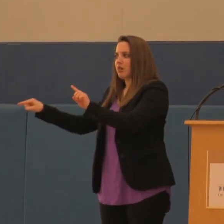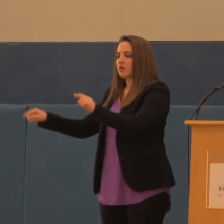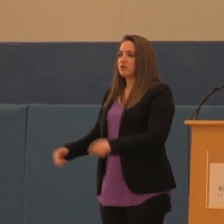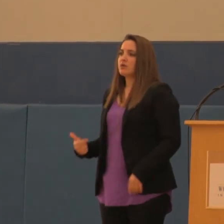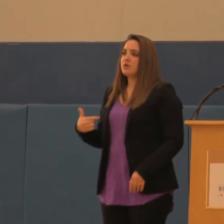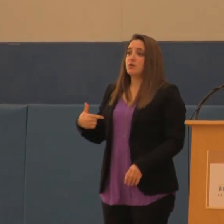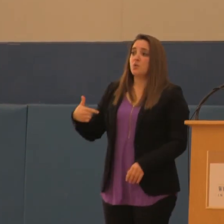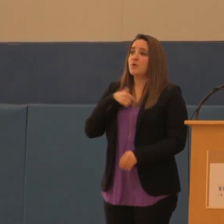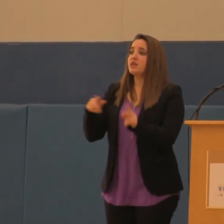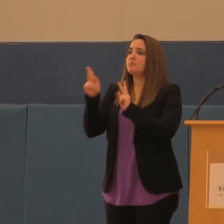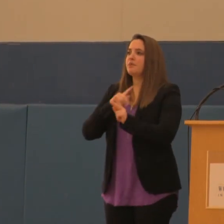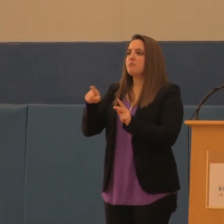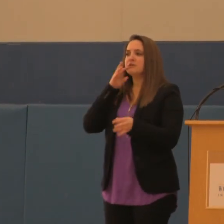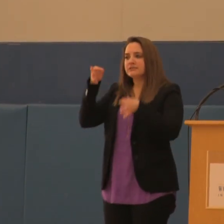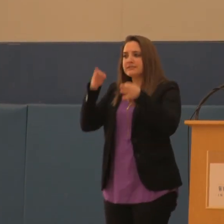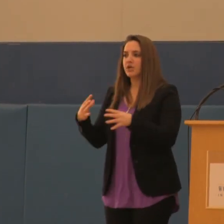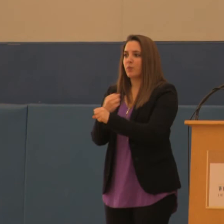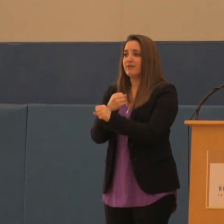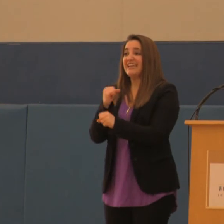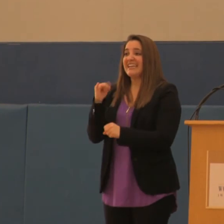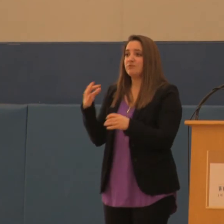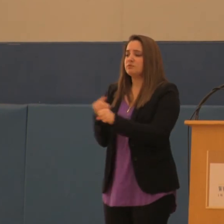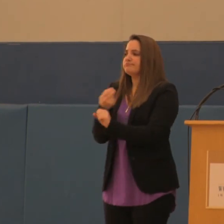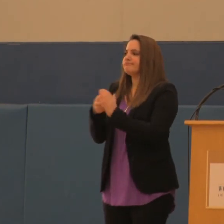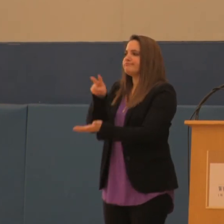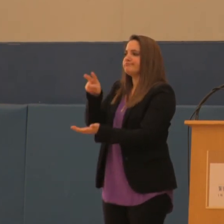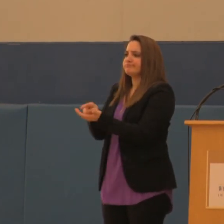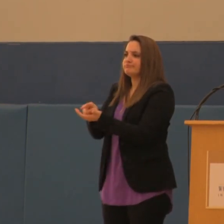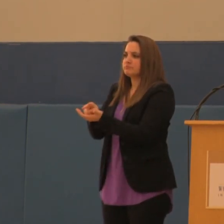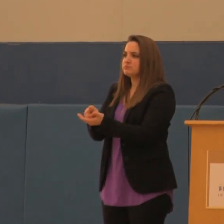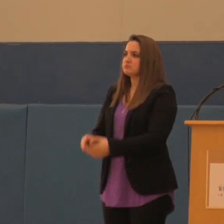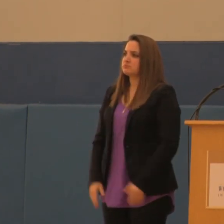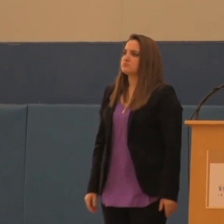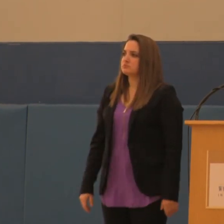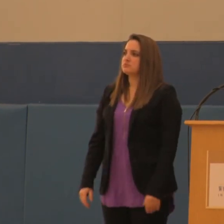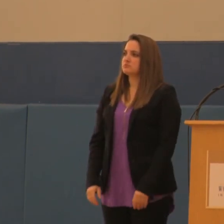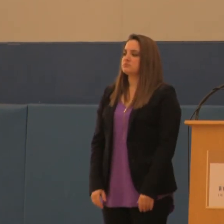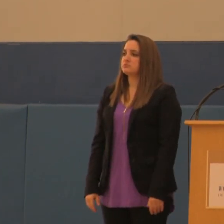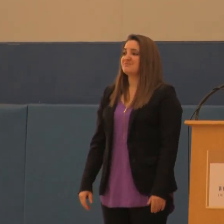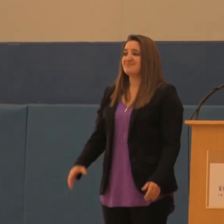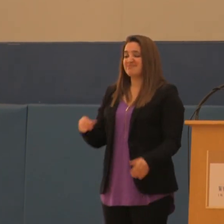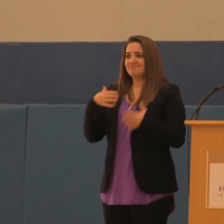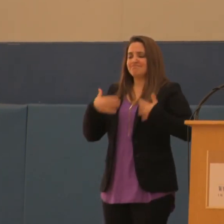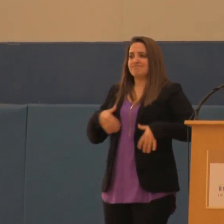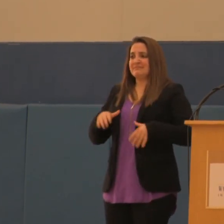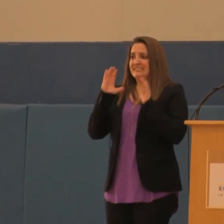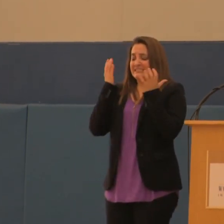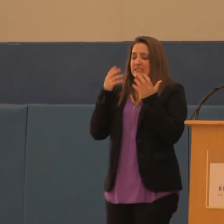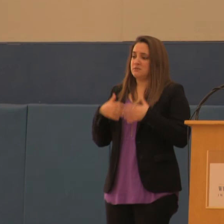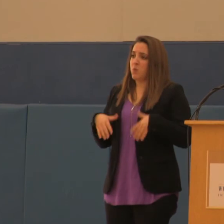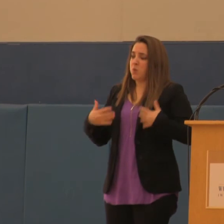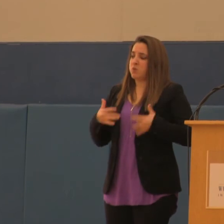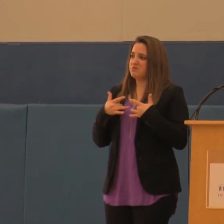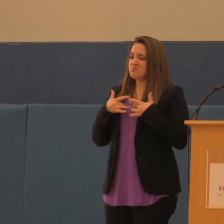to win, for if we don't win, we perish. And yet the enormity of it may seem too daunting, a bit